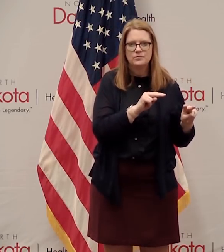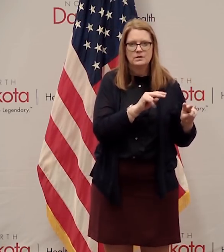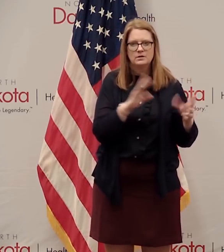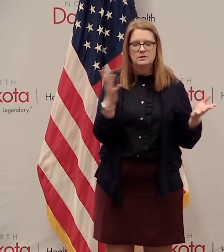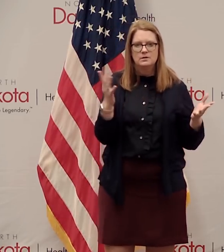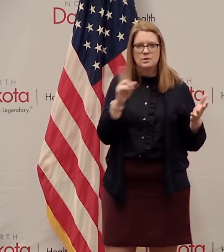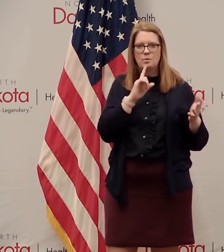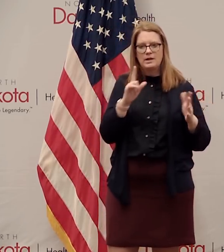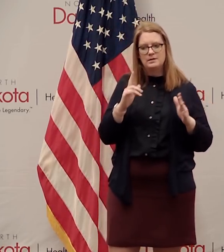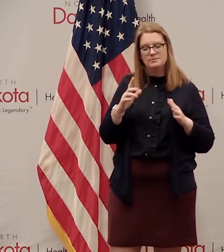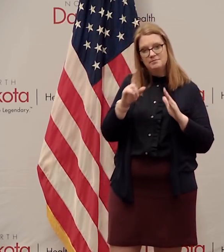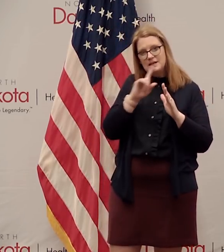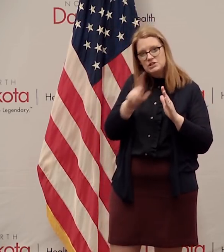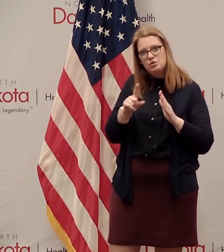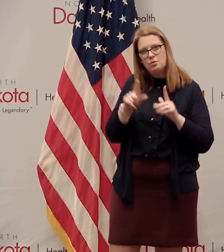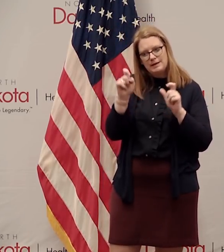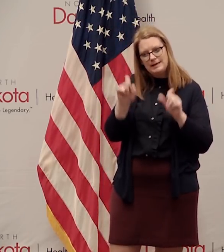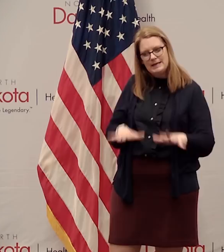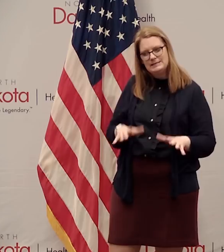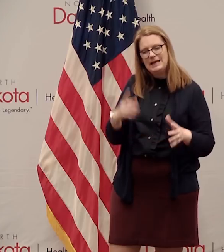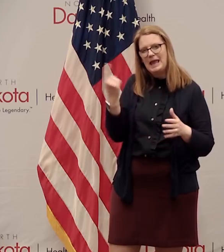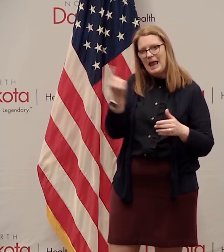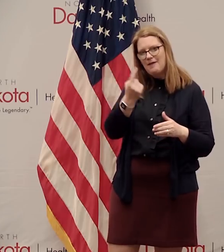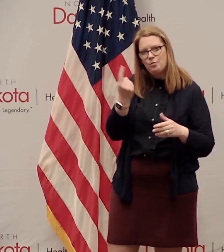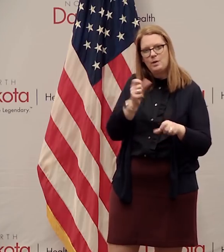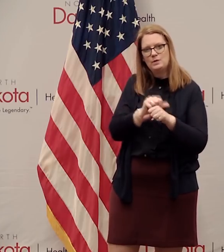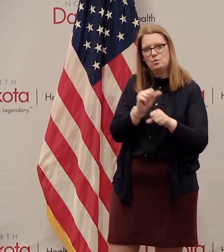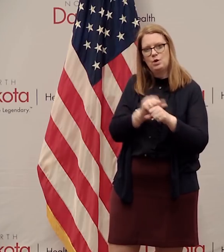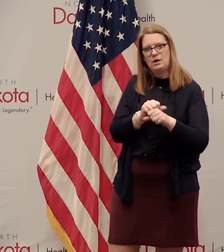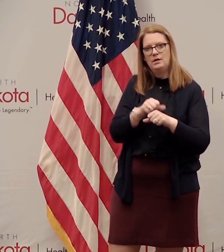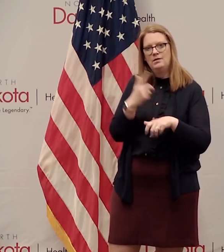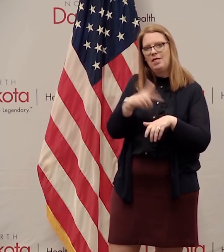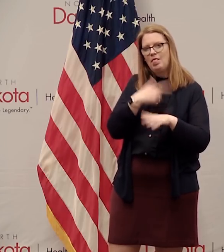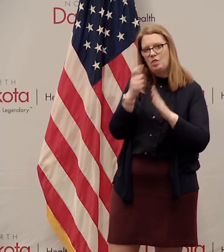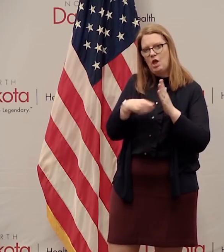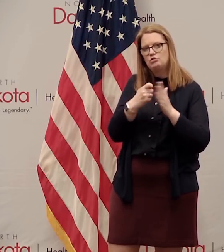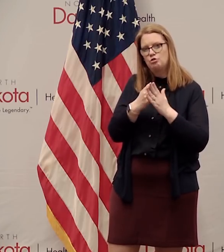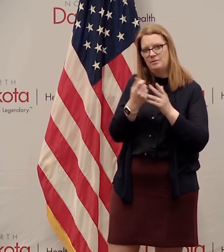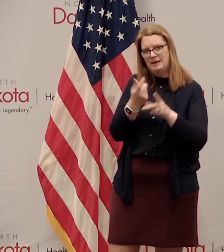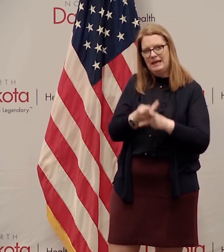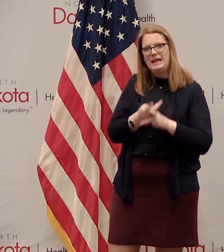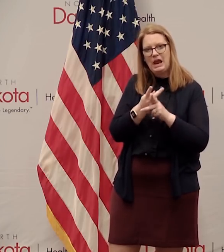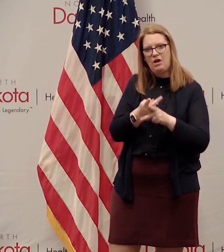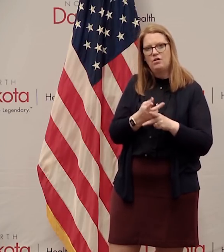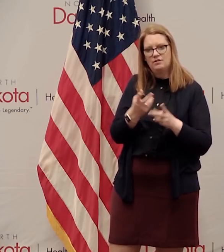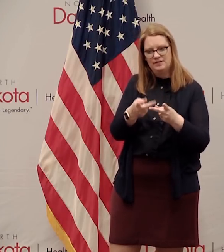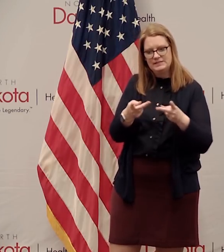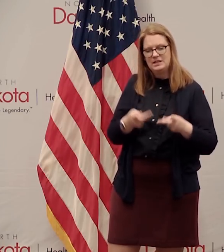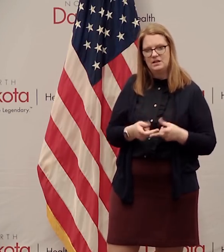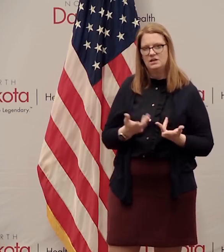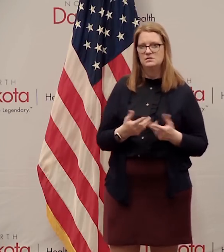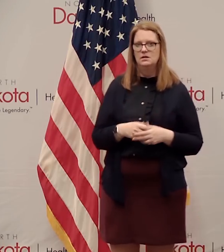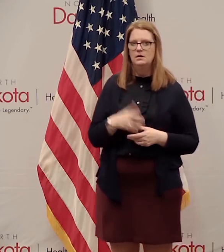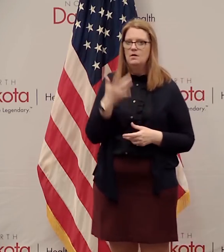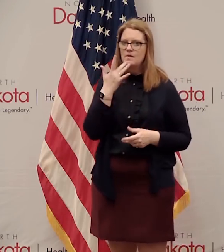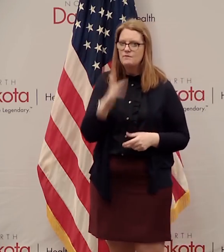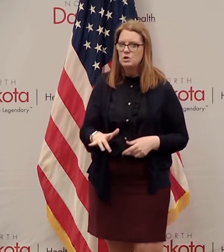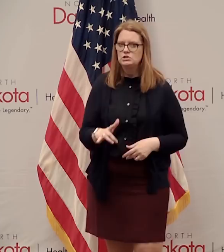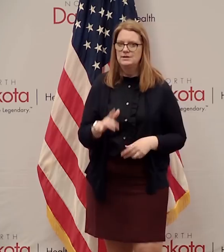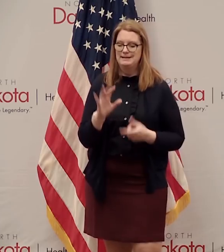got to make sure that we're testing everybody that's working in long-term care facilities. We're so fortunate. We've had only nine